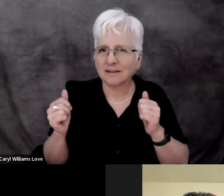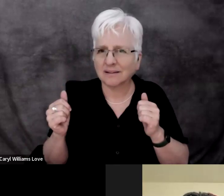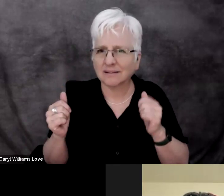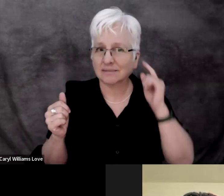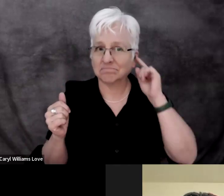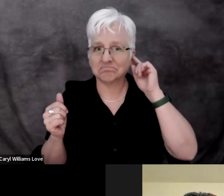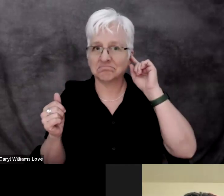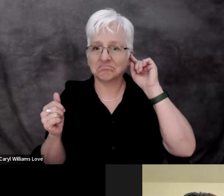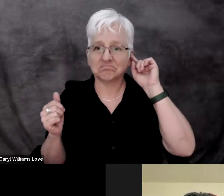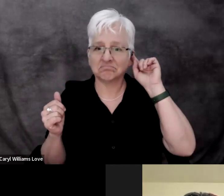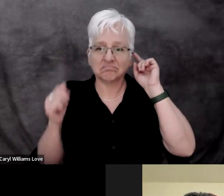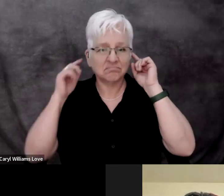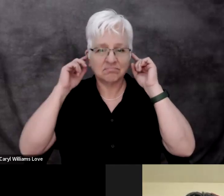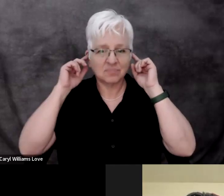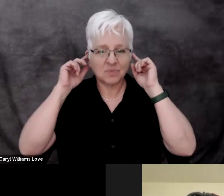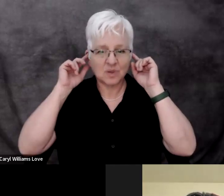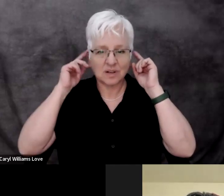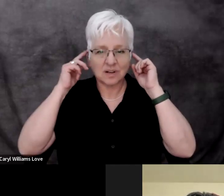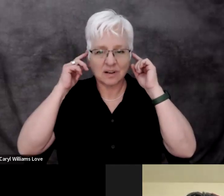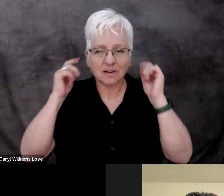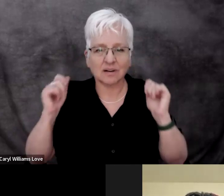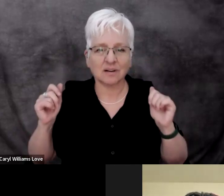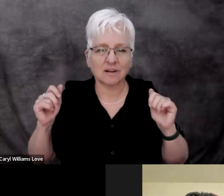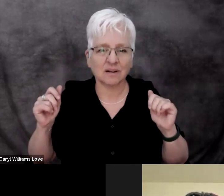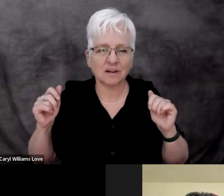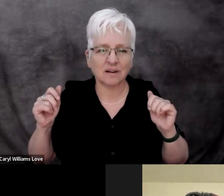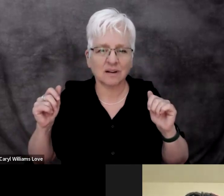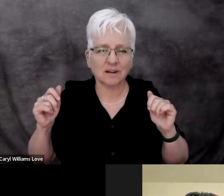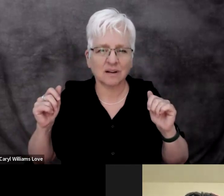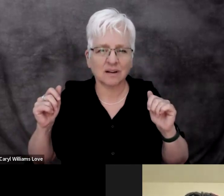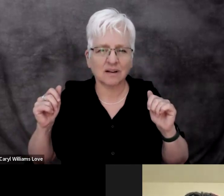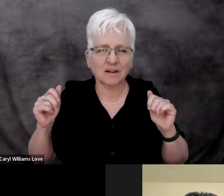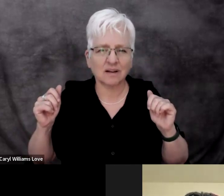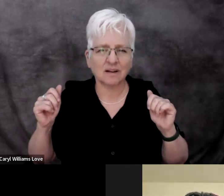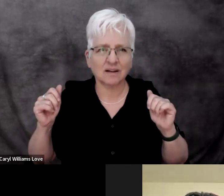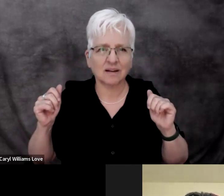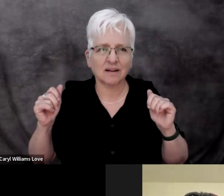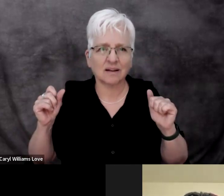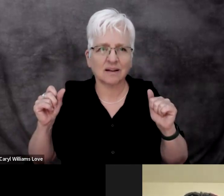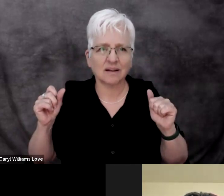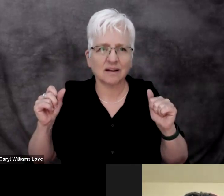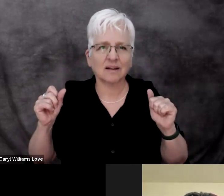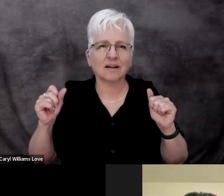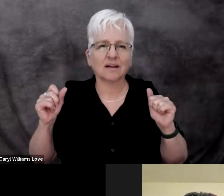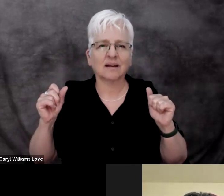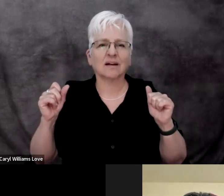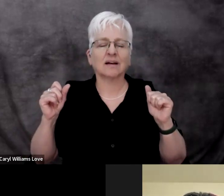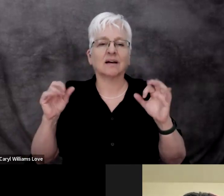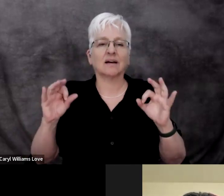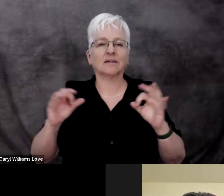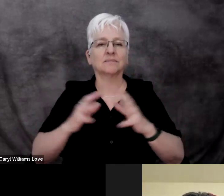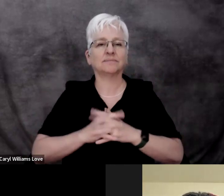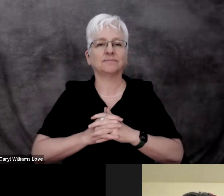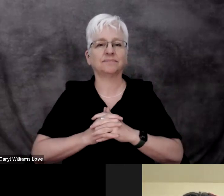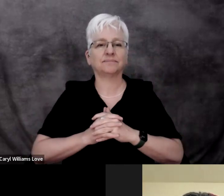Let us know. Oh, sounds like it's much, no? Yes, that's much better. That's much better. Okay, I'm gonna hand this to Deanna